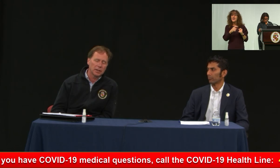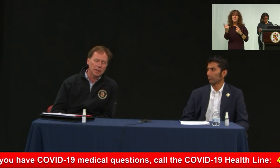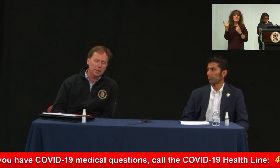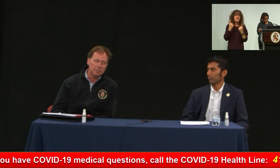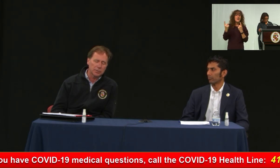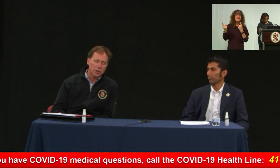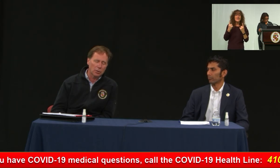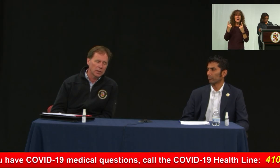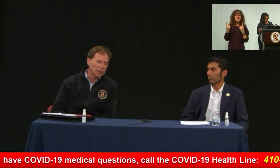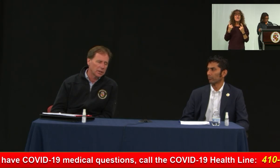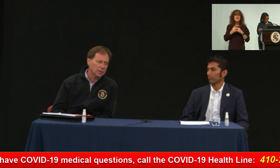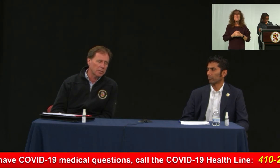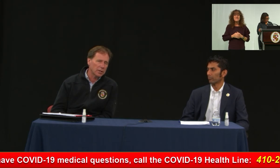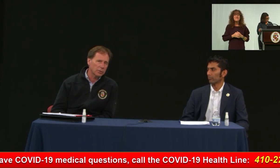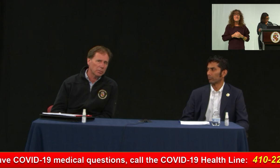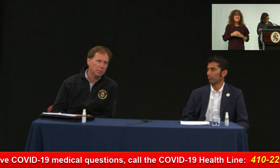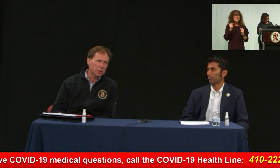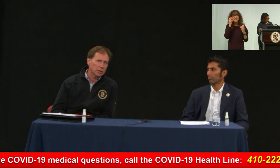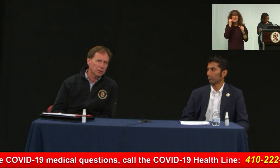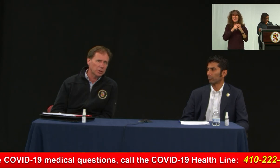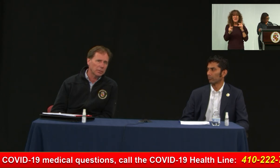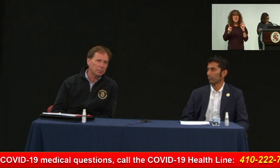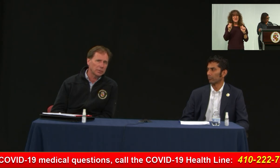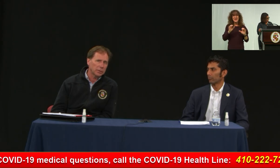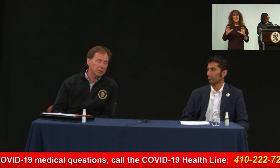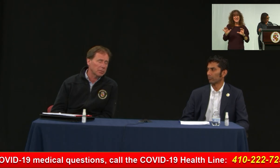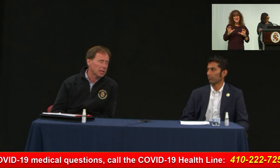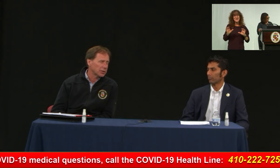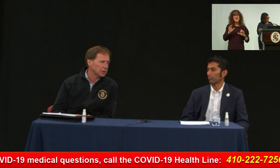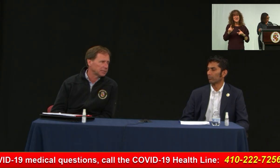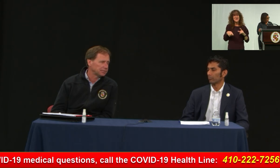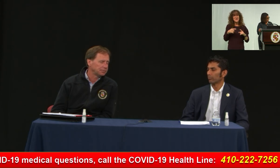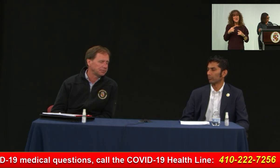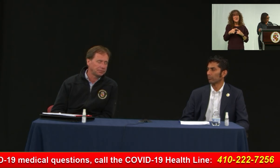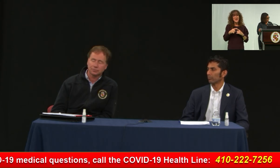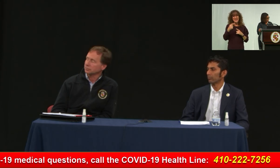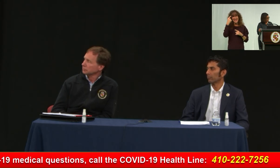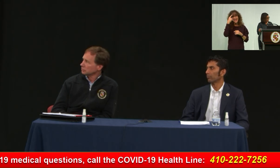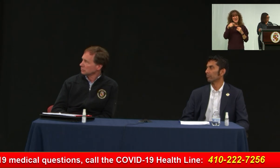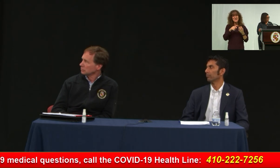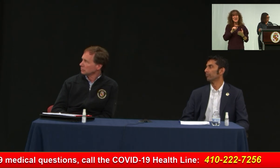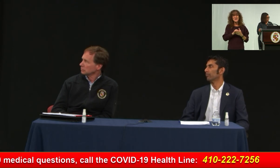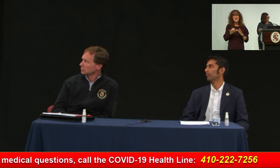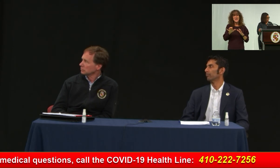up. So it's amazing what people can do when they put their minds to it.